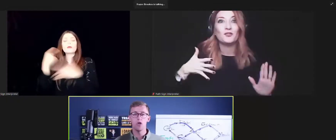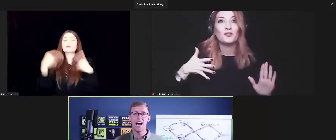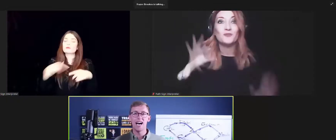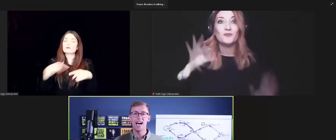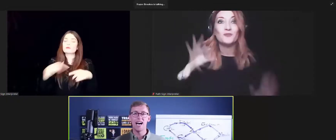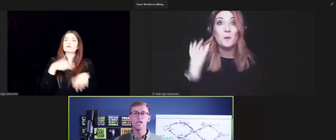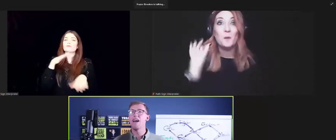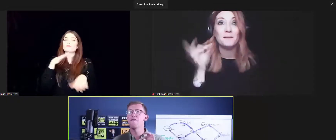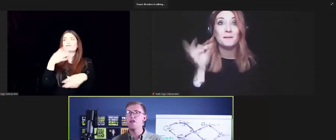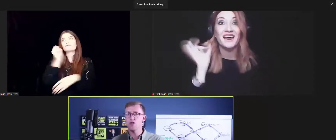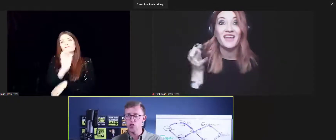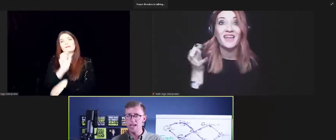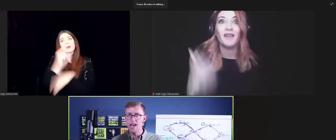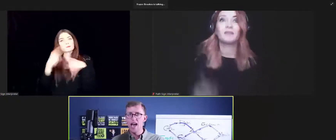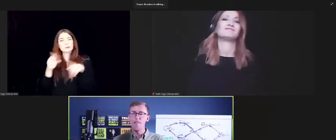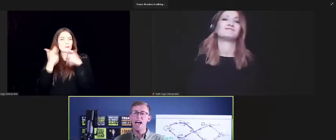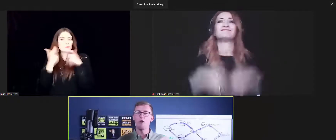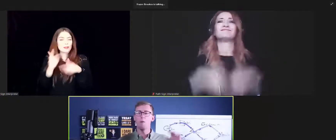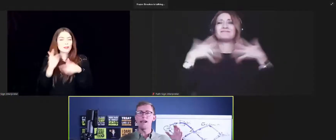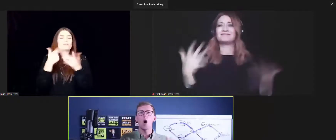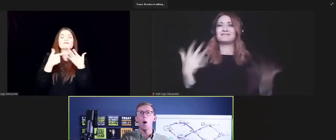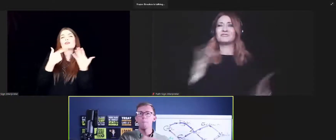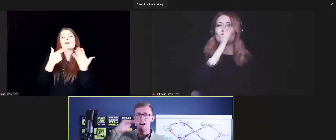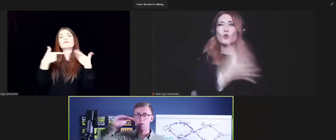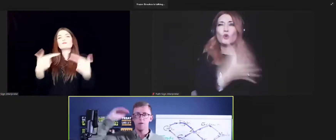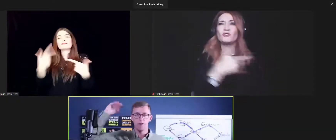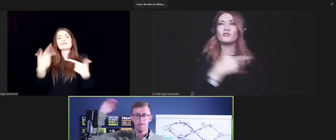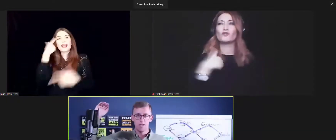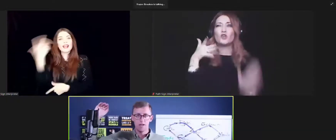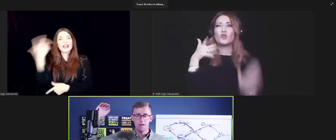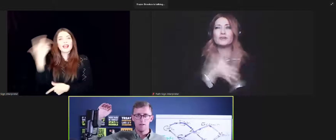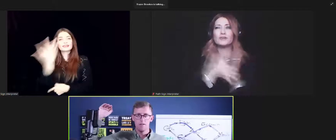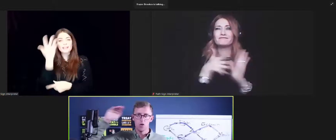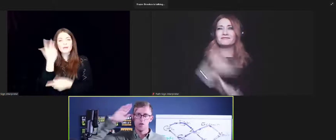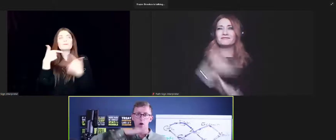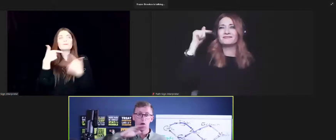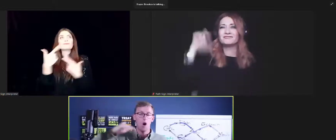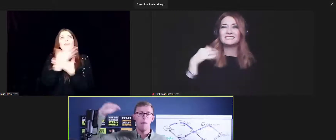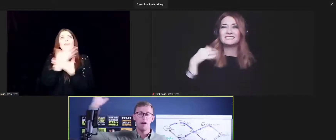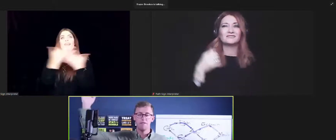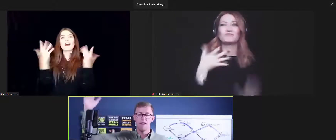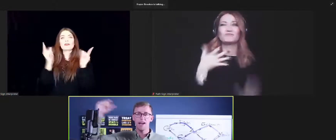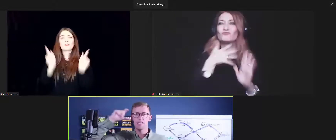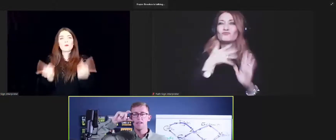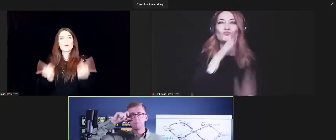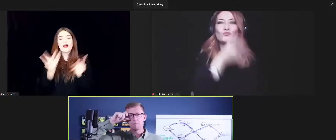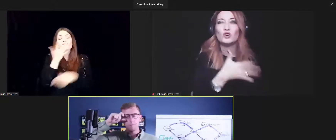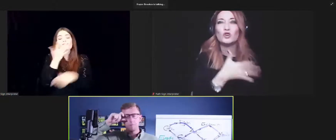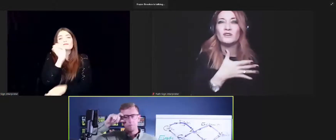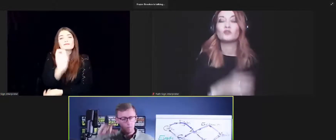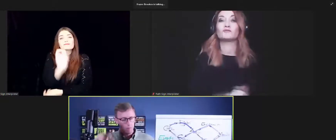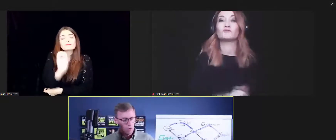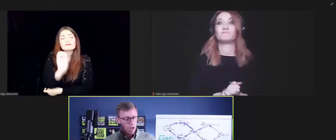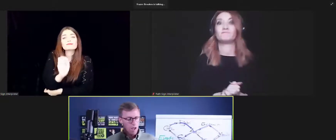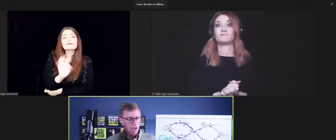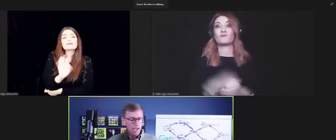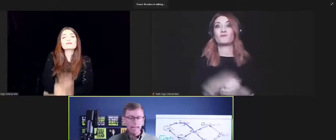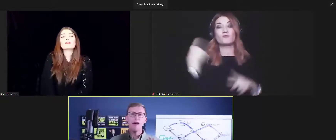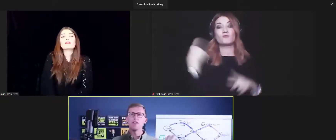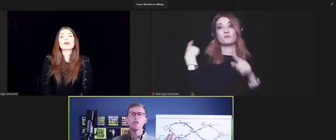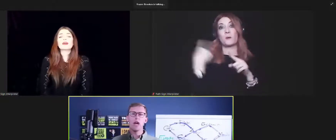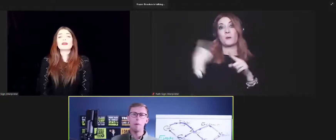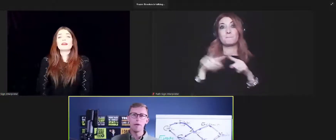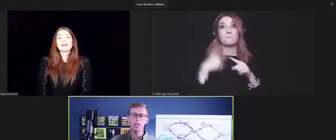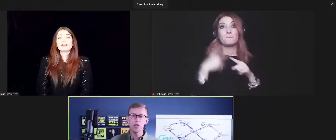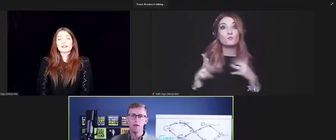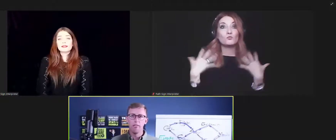revolutionized my efficiency and therefore my compound, for those of you who know the compound effect, everything changed